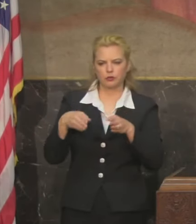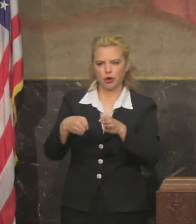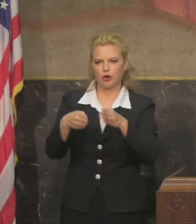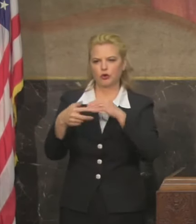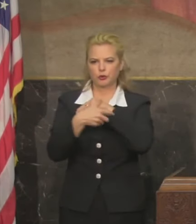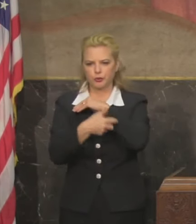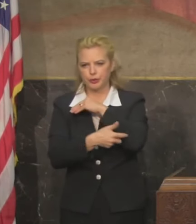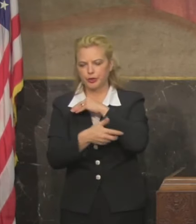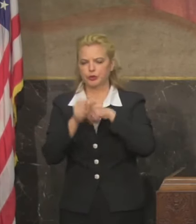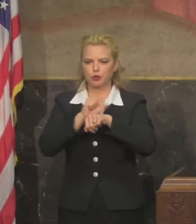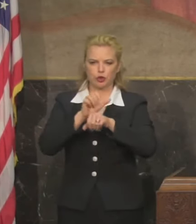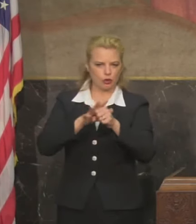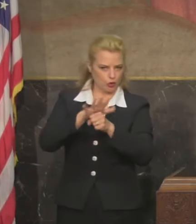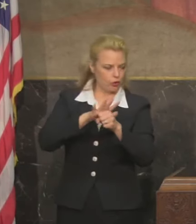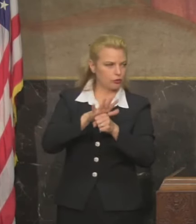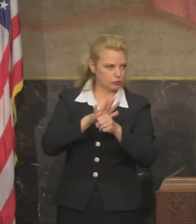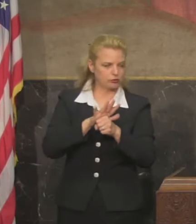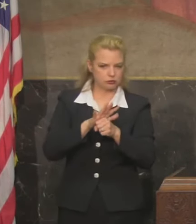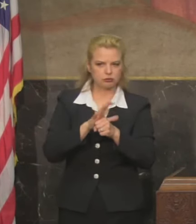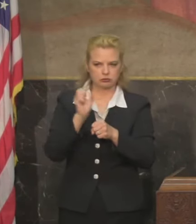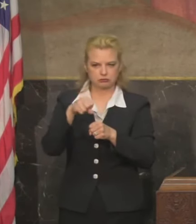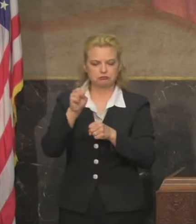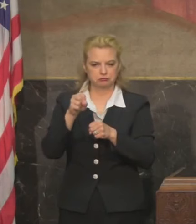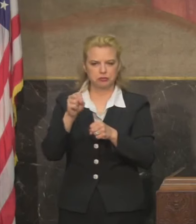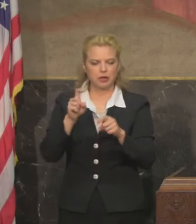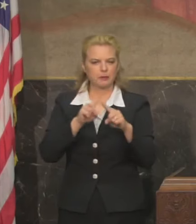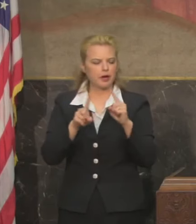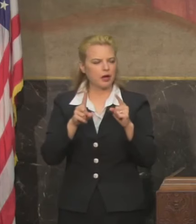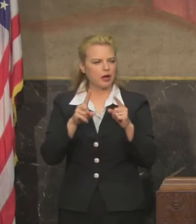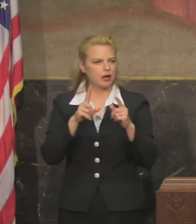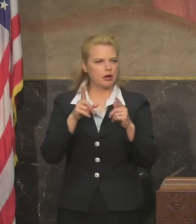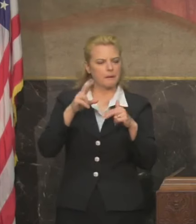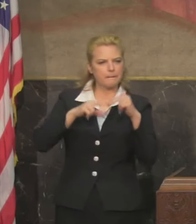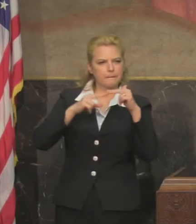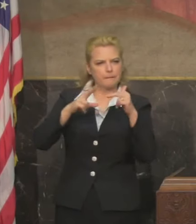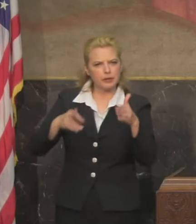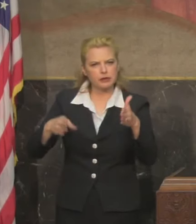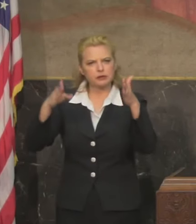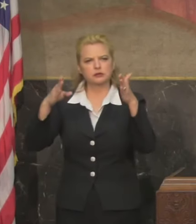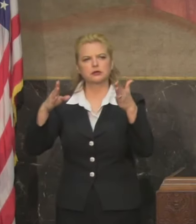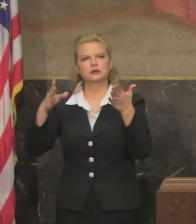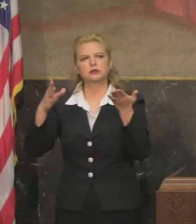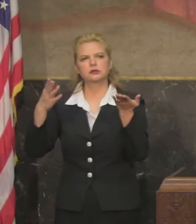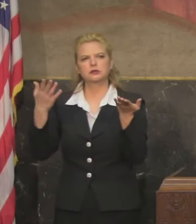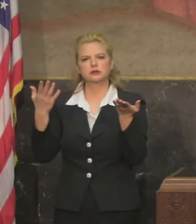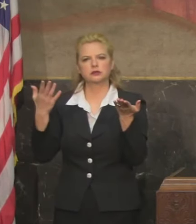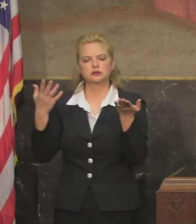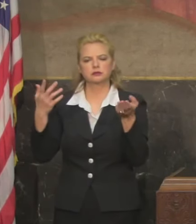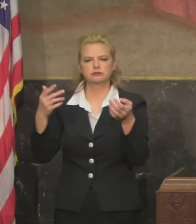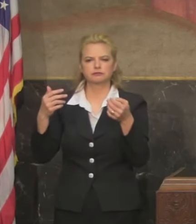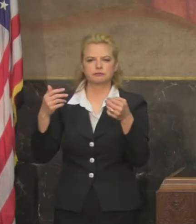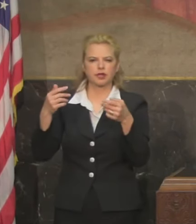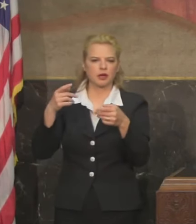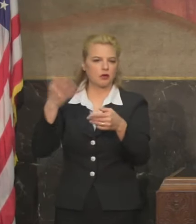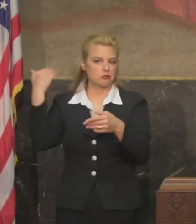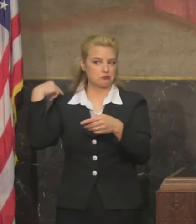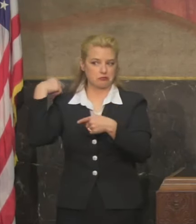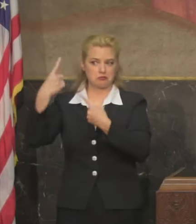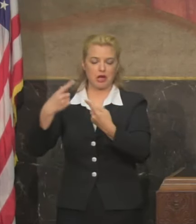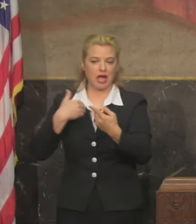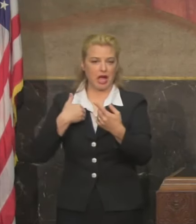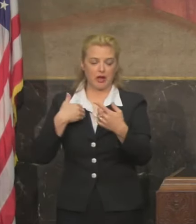work locally, are there any buildings or structures that we're talking about? Because obviously over the years we've had concerns